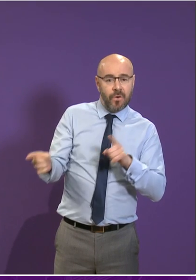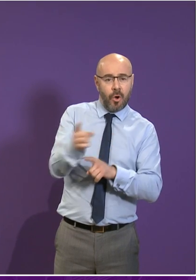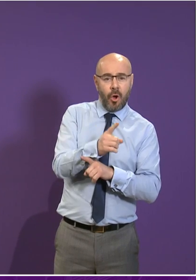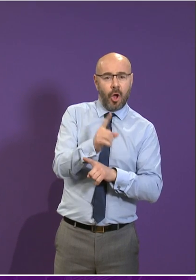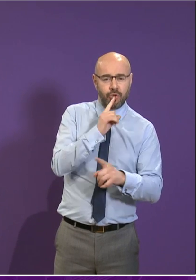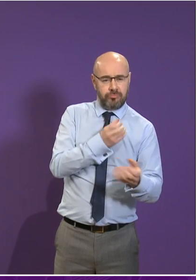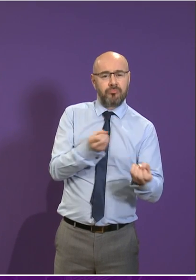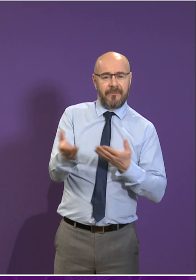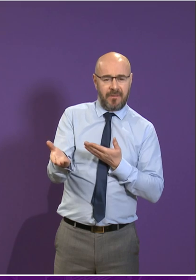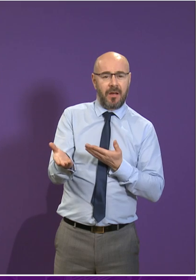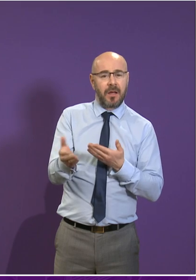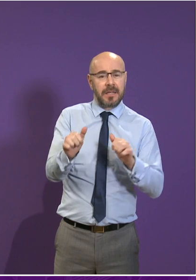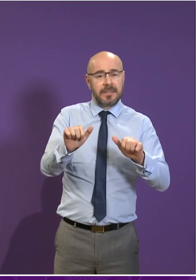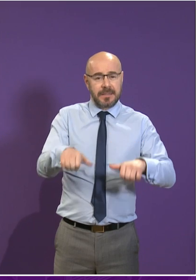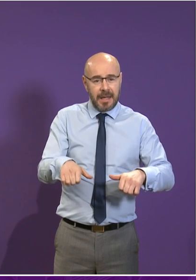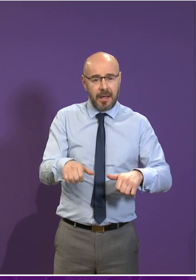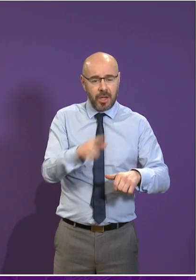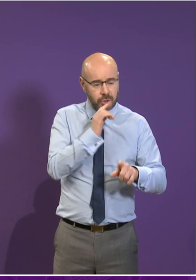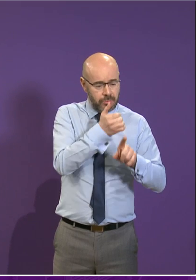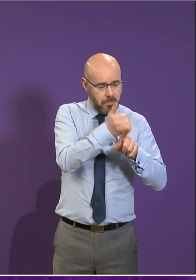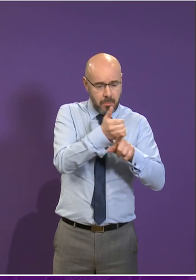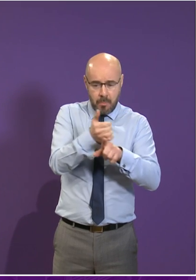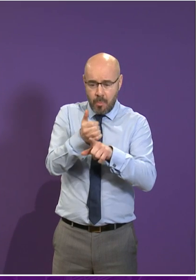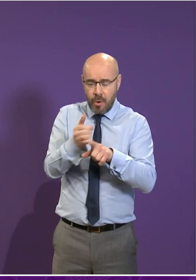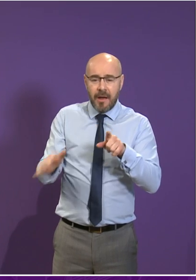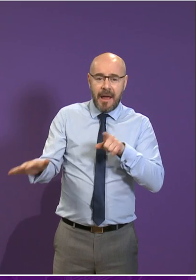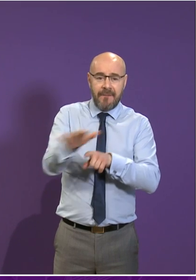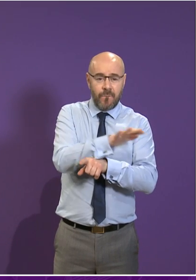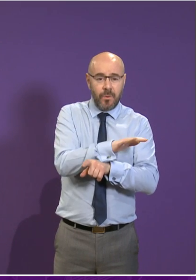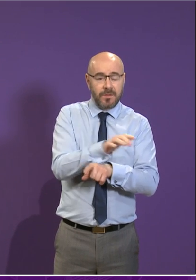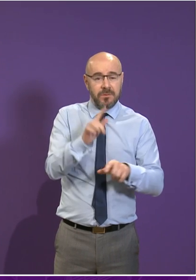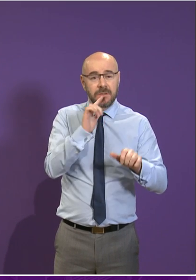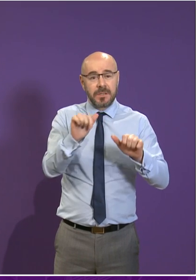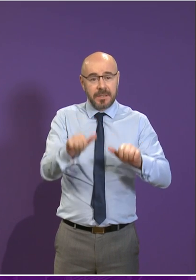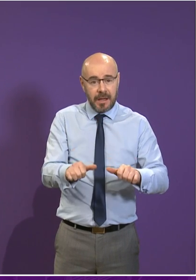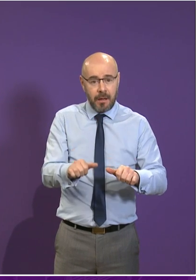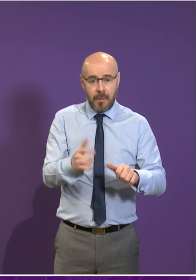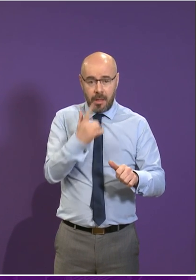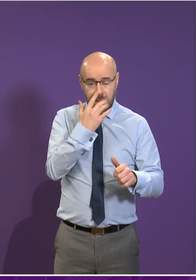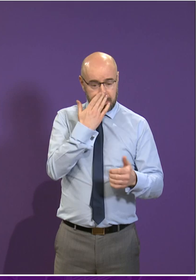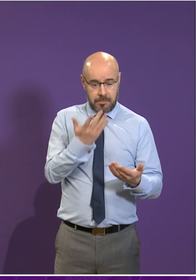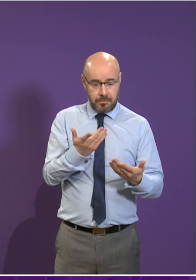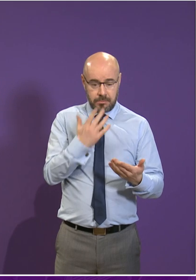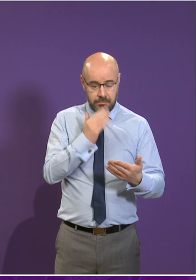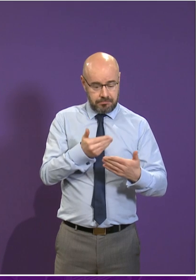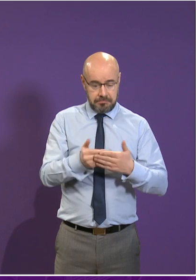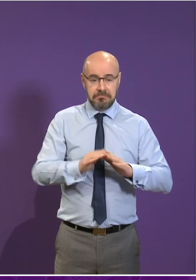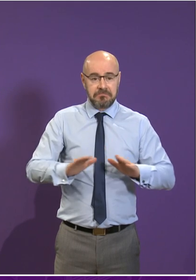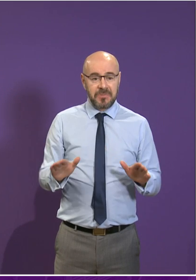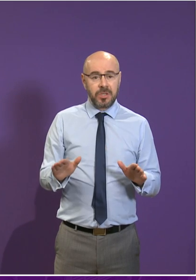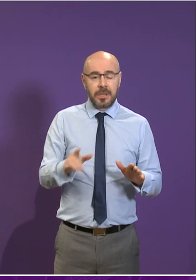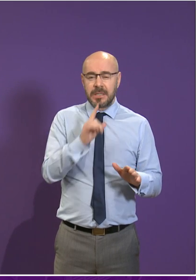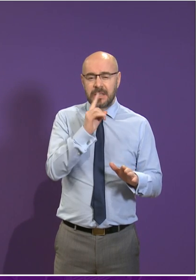given and everyone should be supported. But that's where it ends. If you have, for